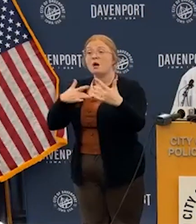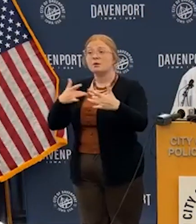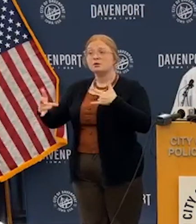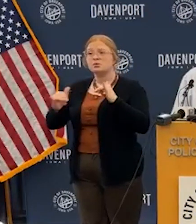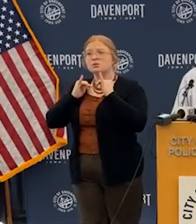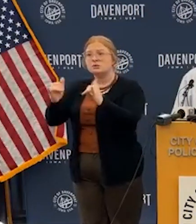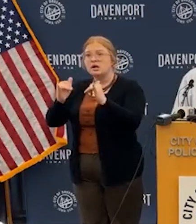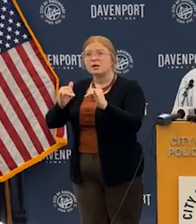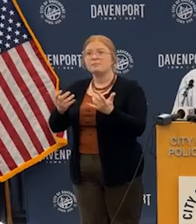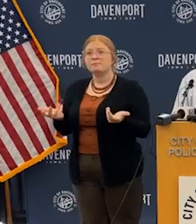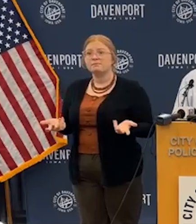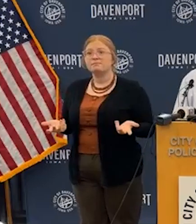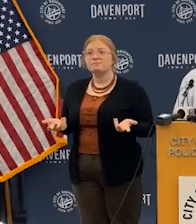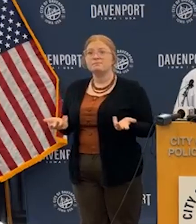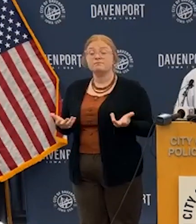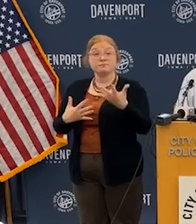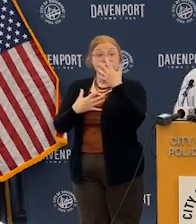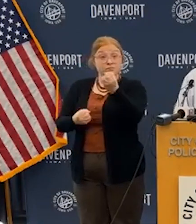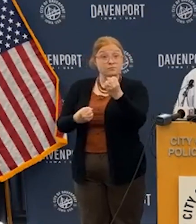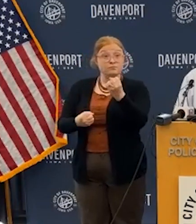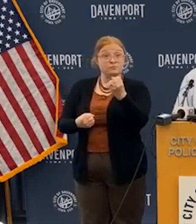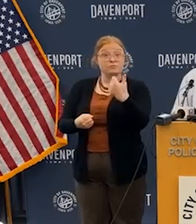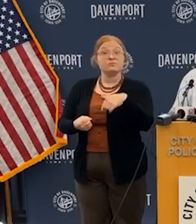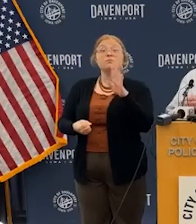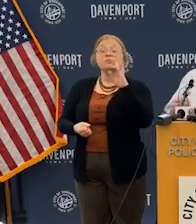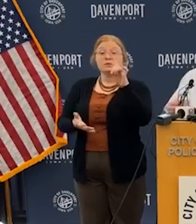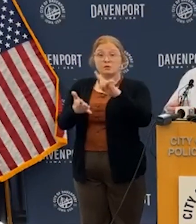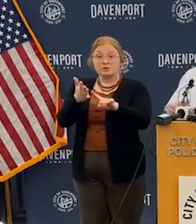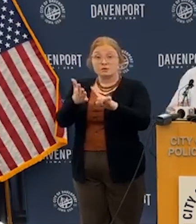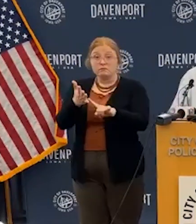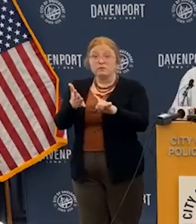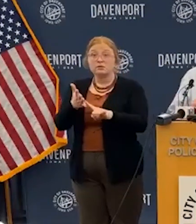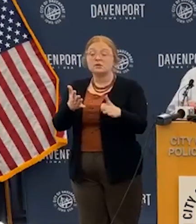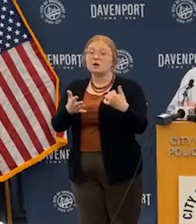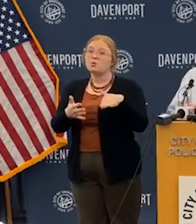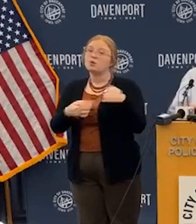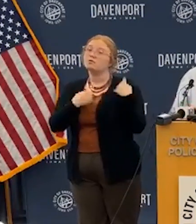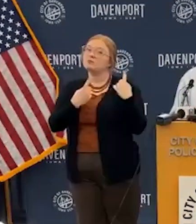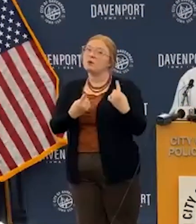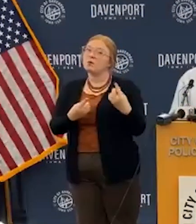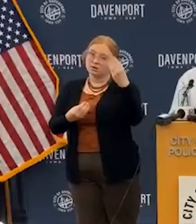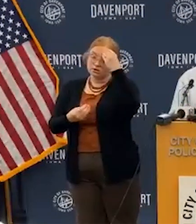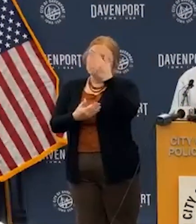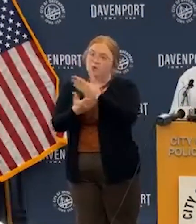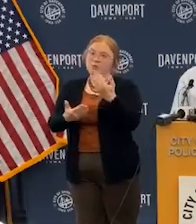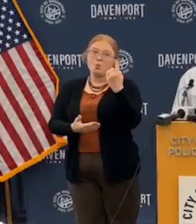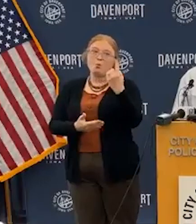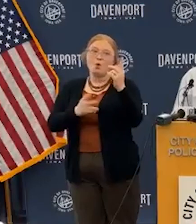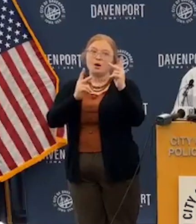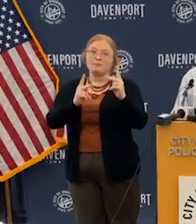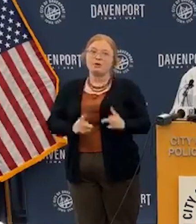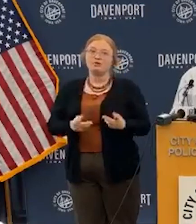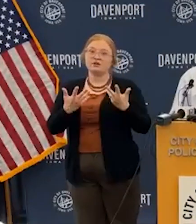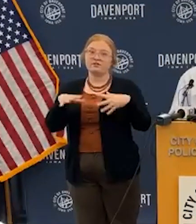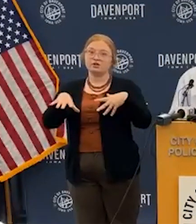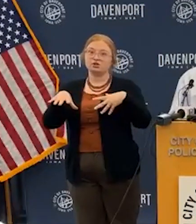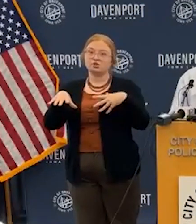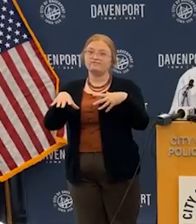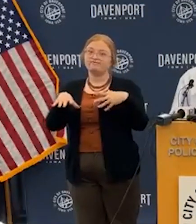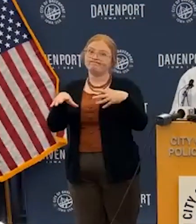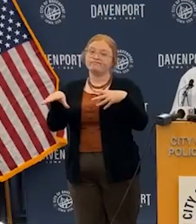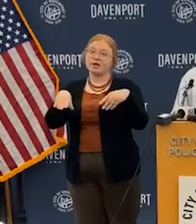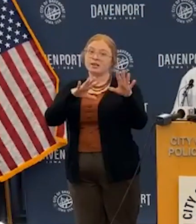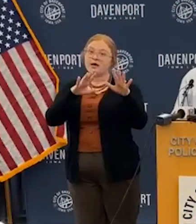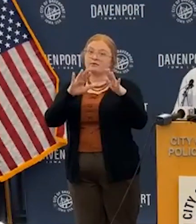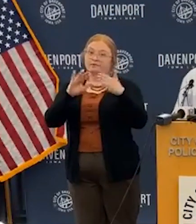And believe me, we will look at, as you said, as we already said, one person does not work for us anymore. We will continue to